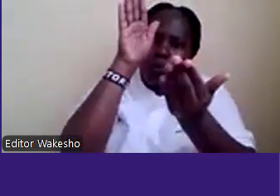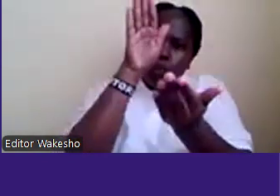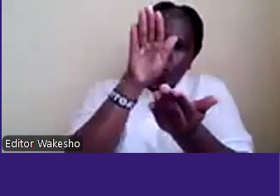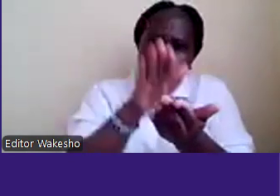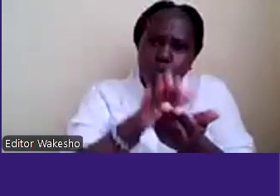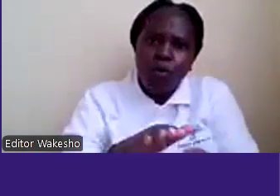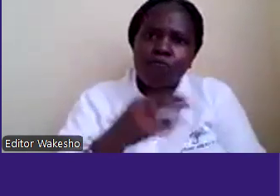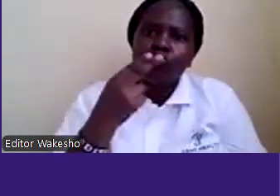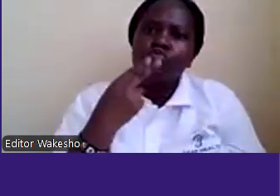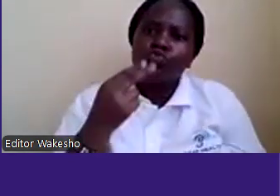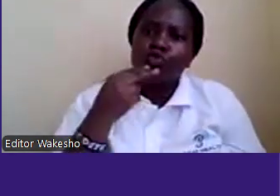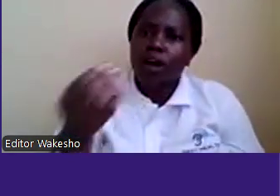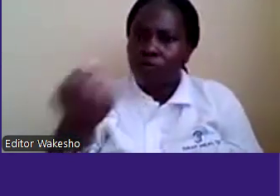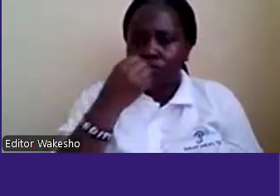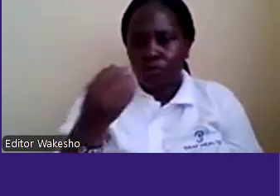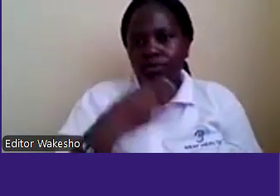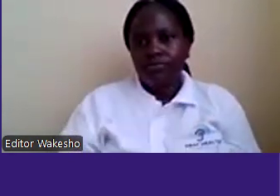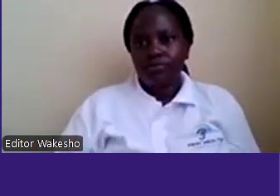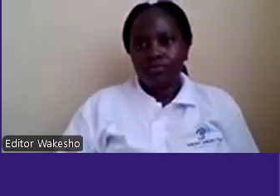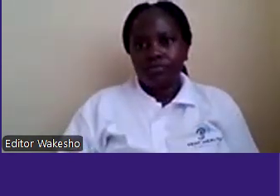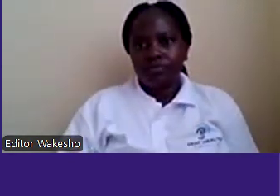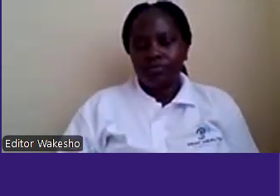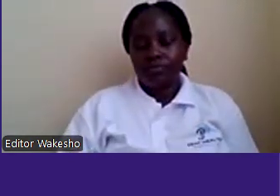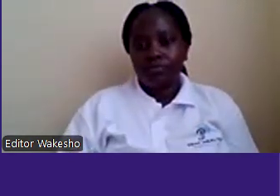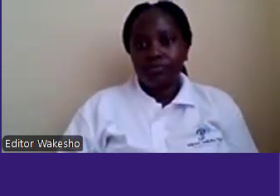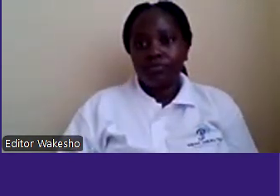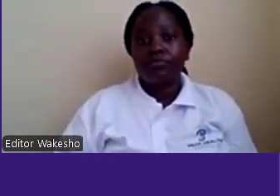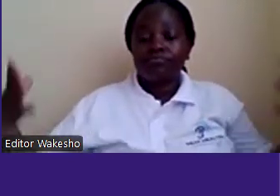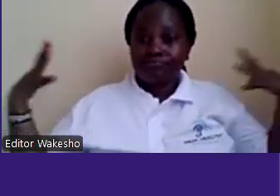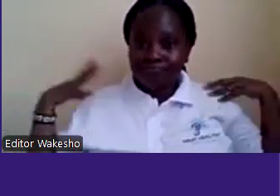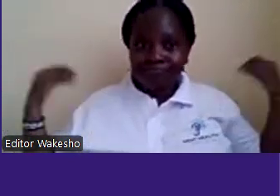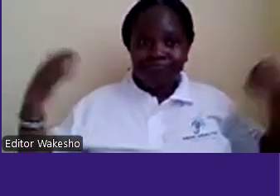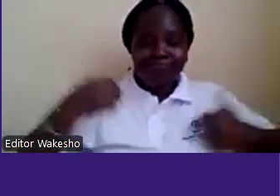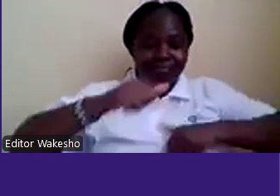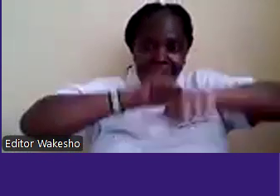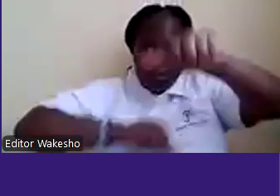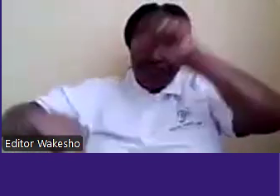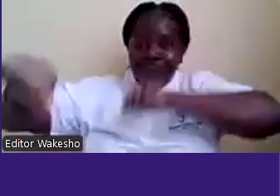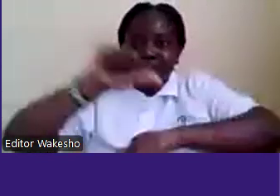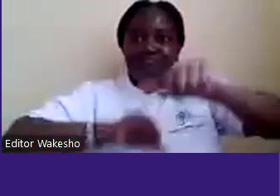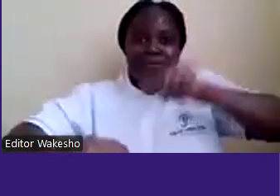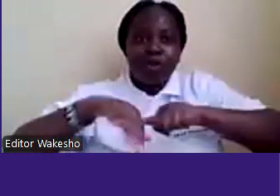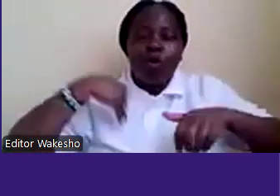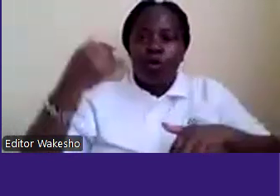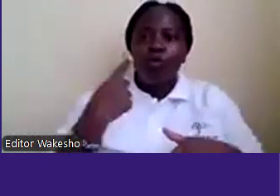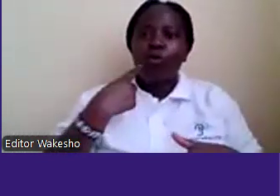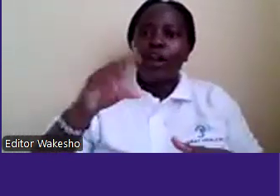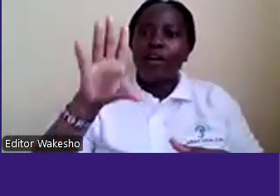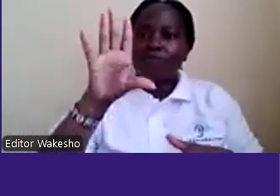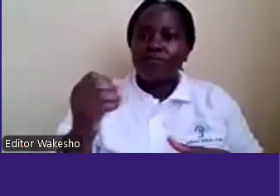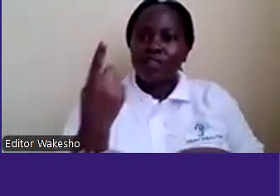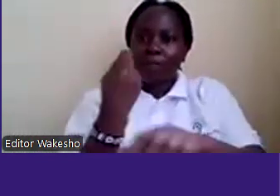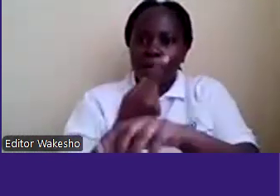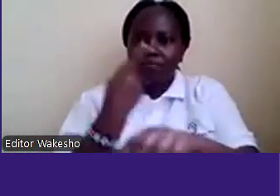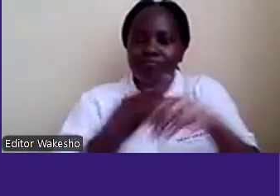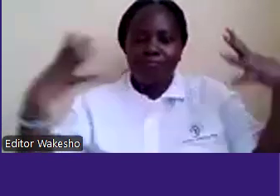carbohydrates. Staying active, so engage in at least 150 minutes of moderate aerobic activity per week.